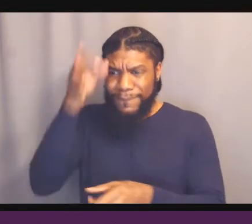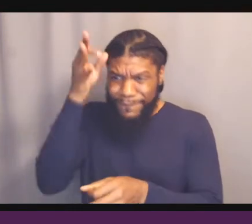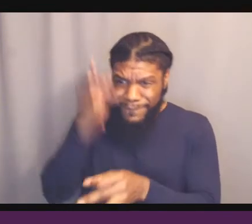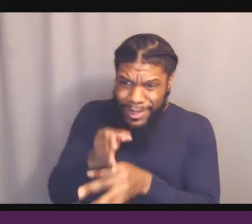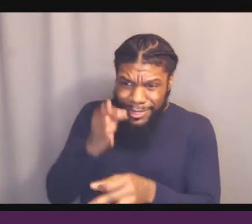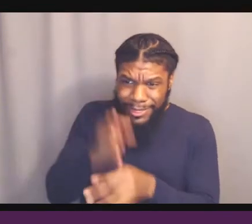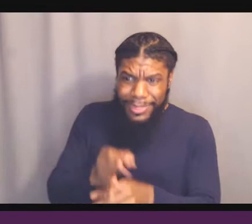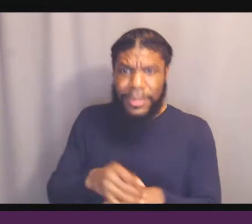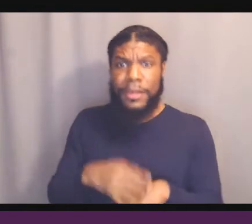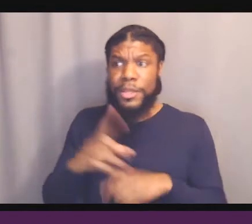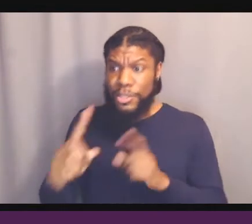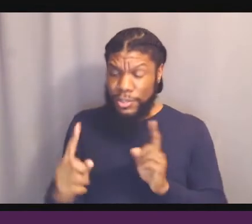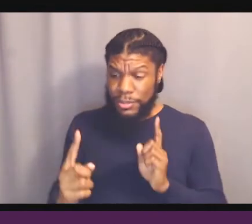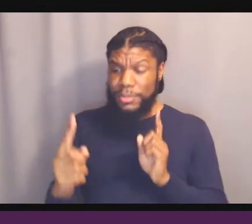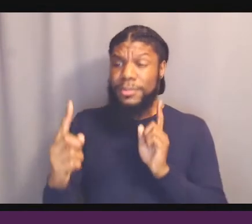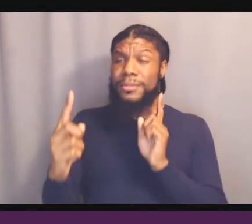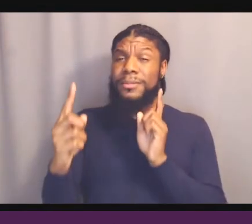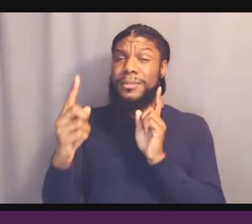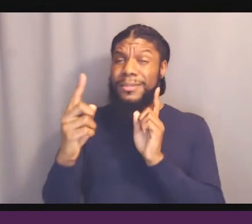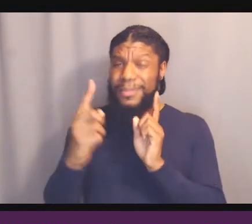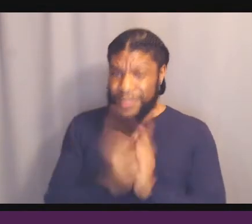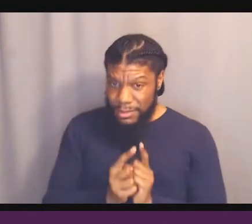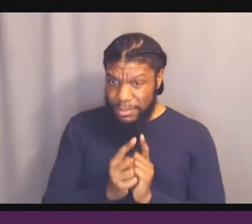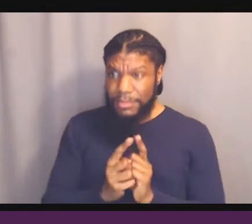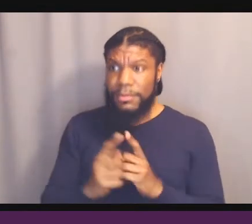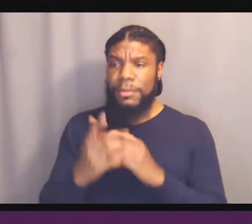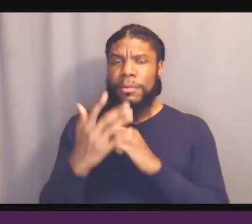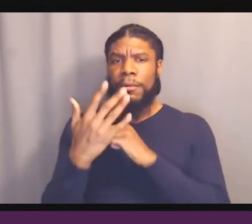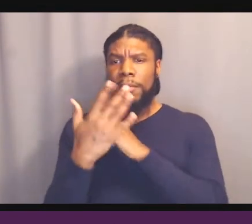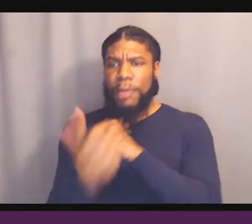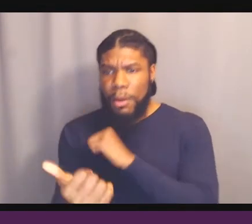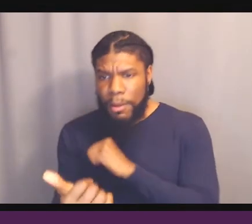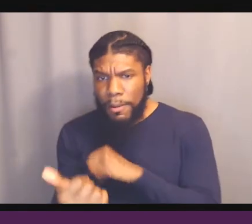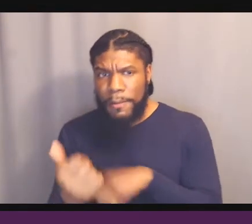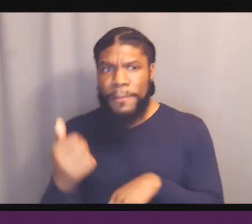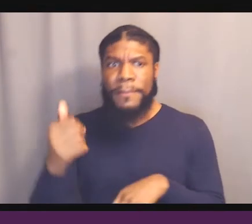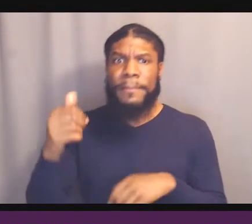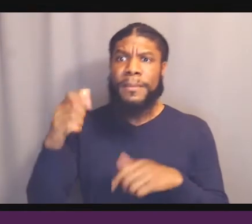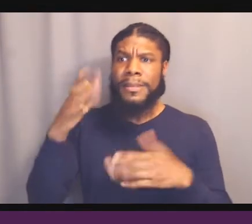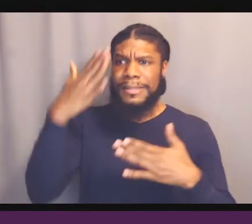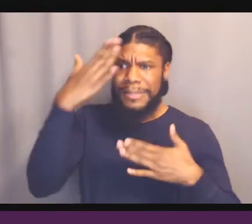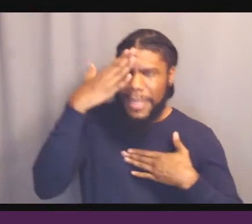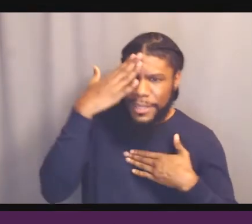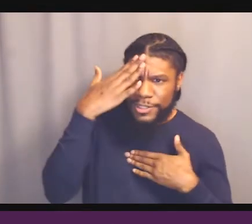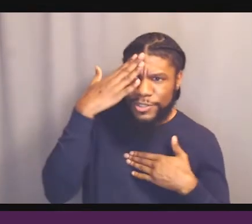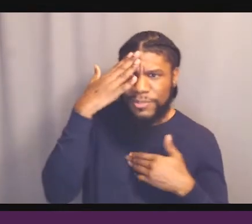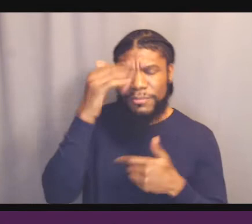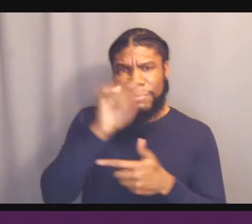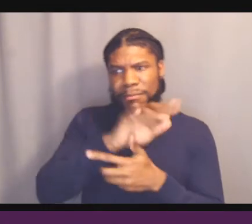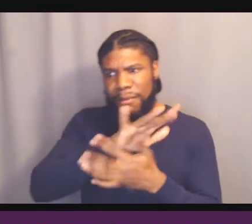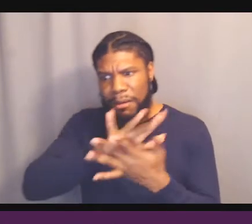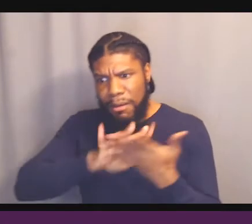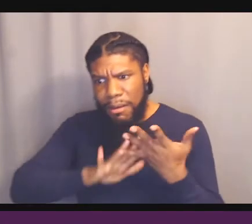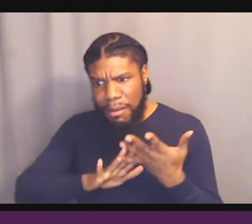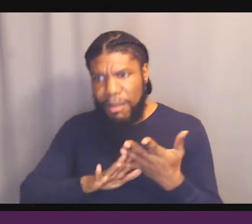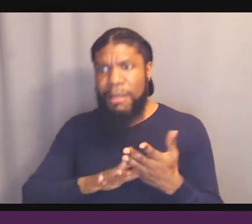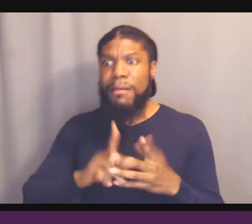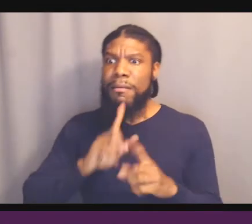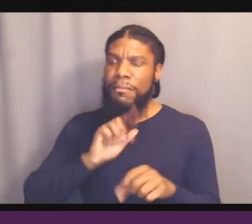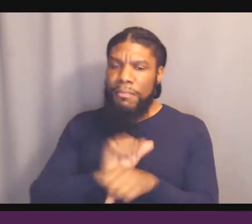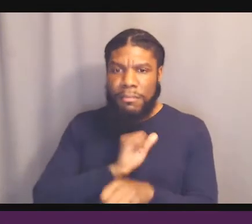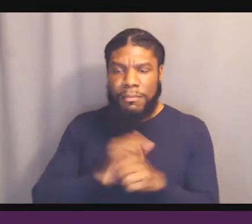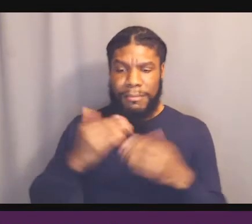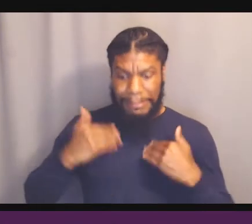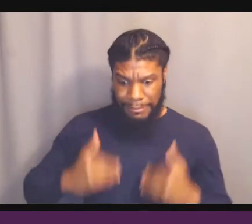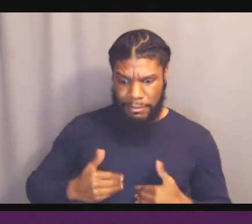where I was, calling me to where they were and laying their hands, getting physically engaged in